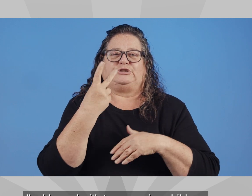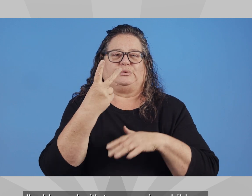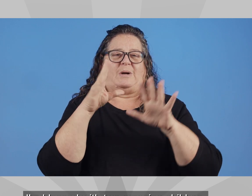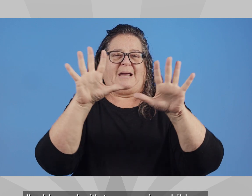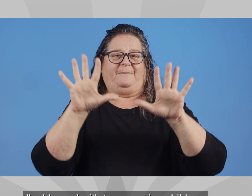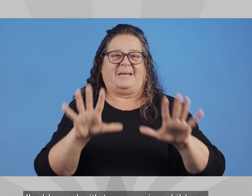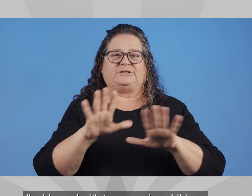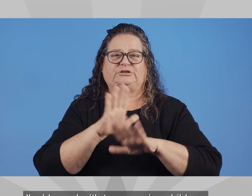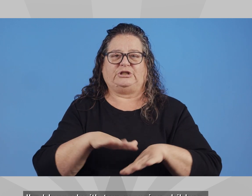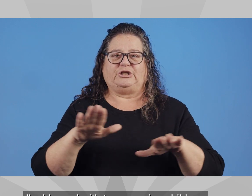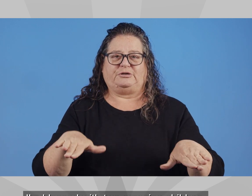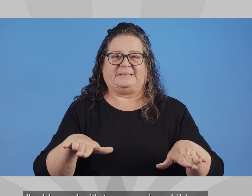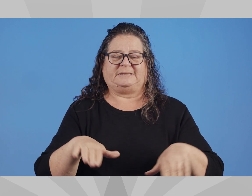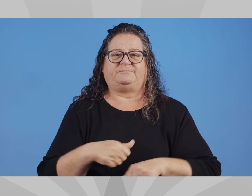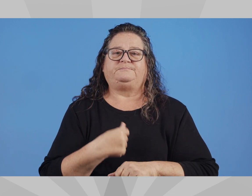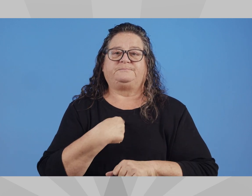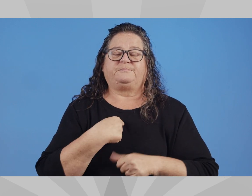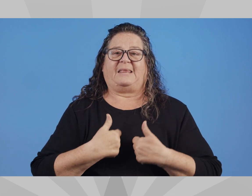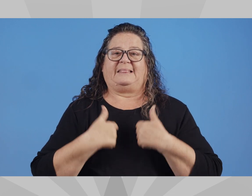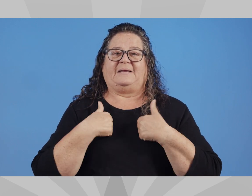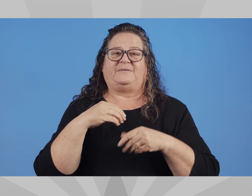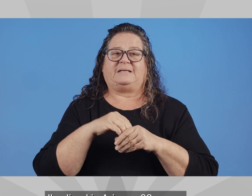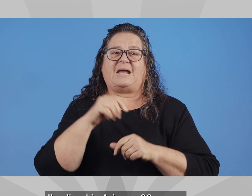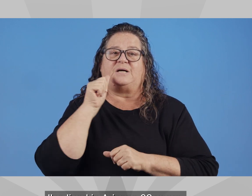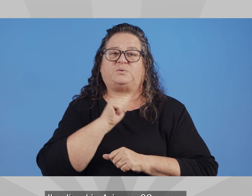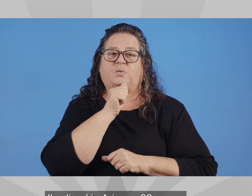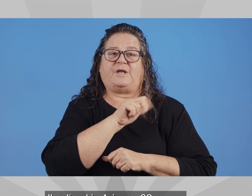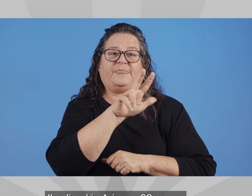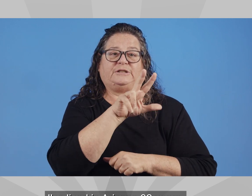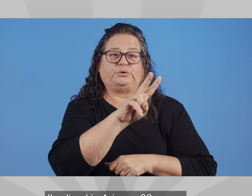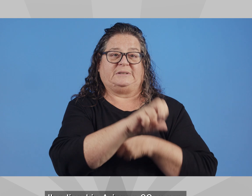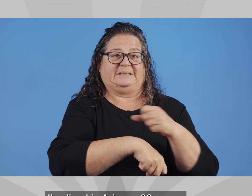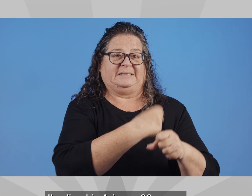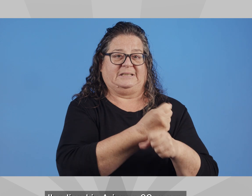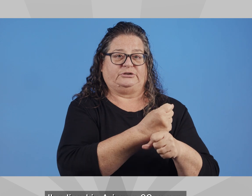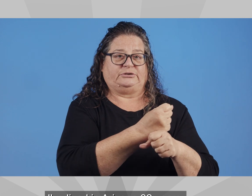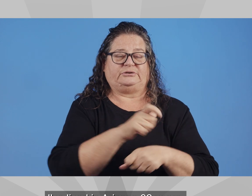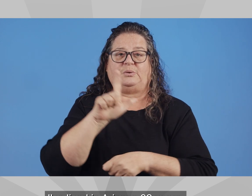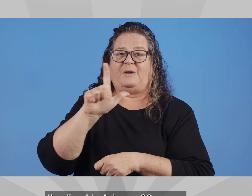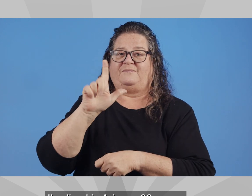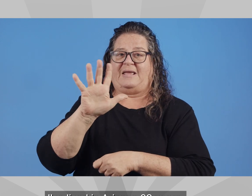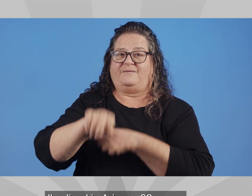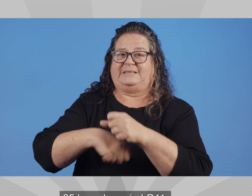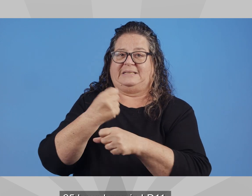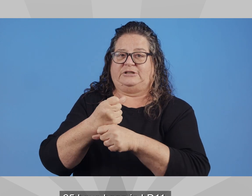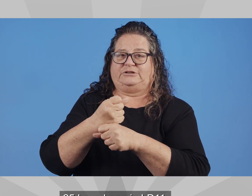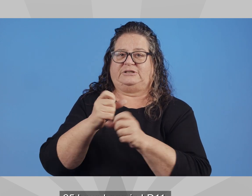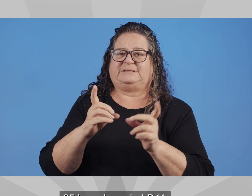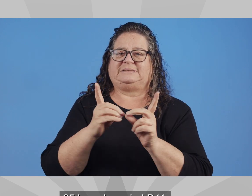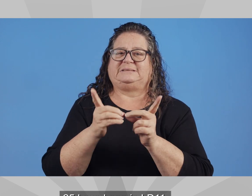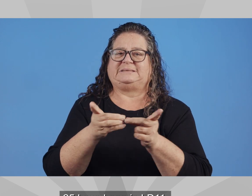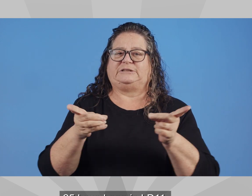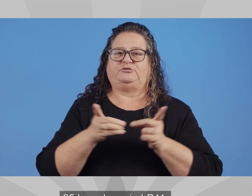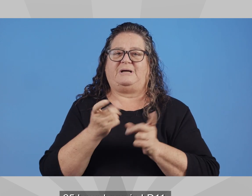I'm blessed with 2 amazing children. I've lived in Arizona 32 years. 25